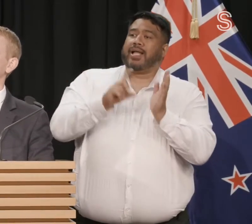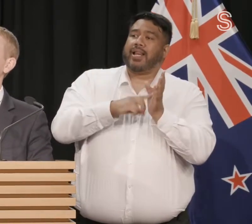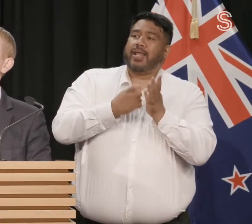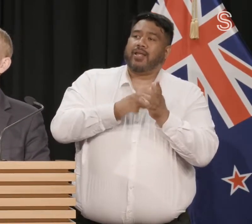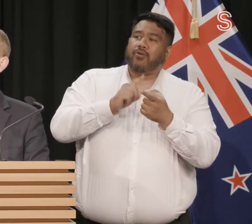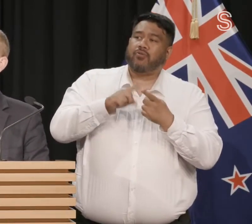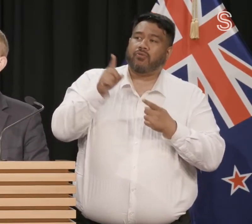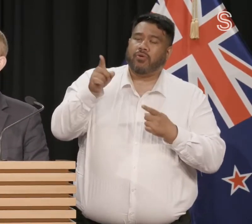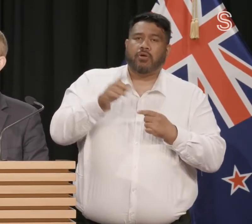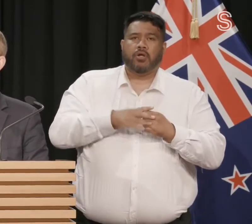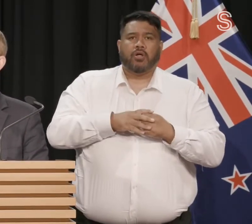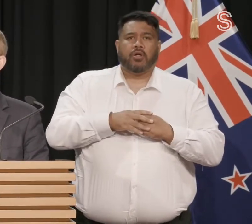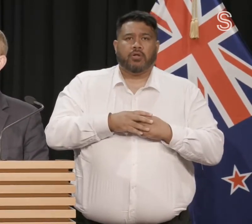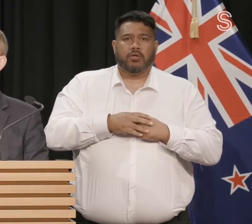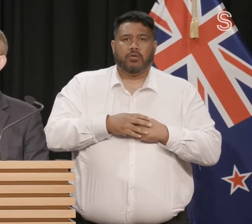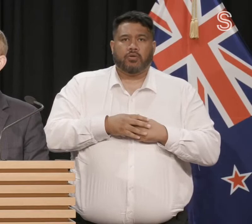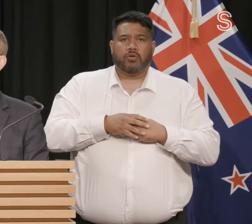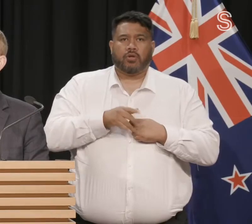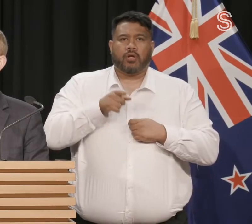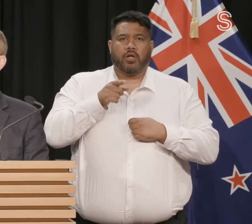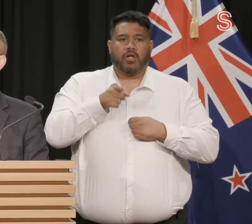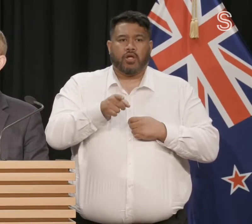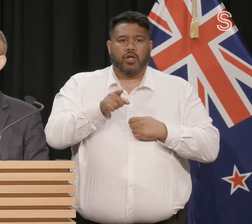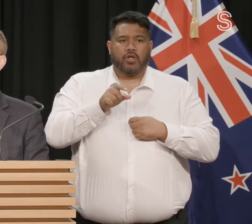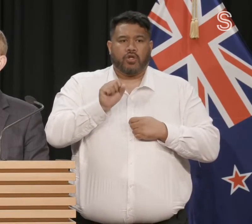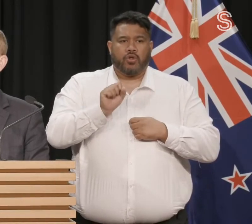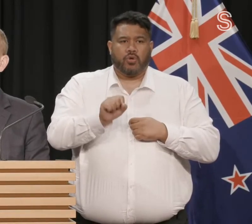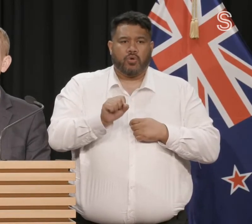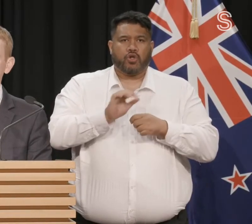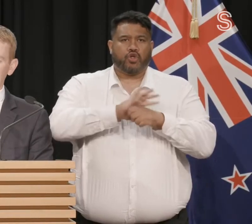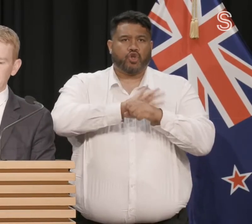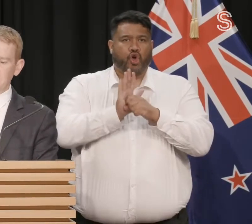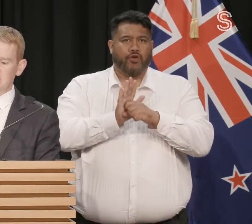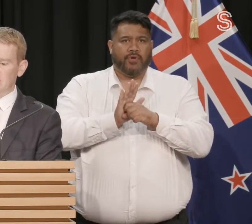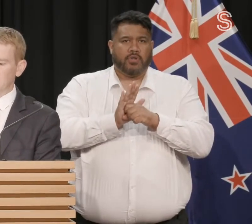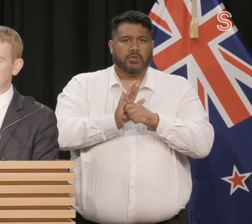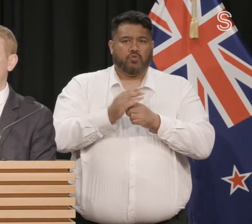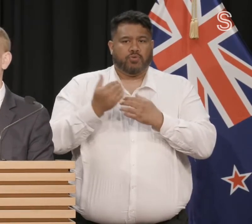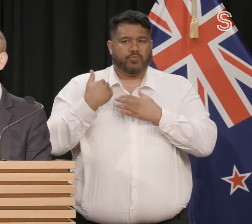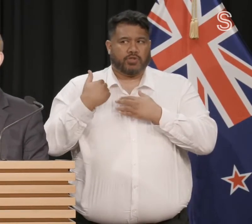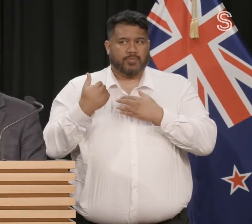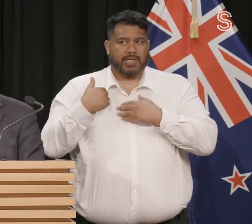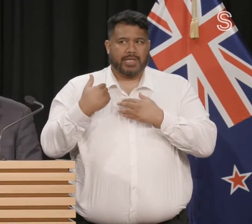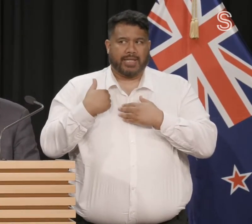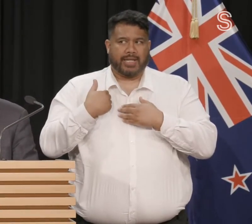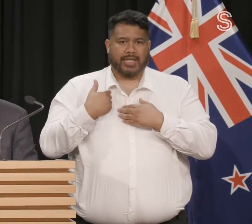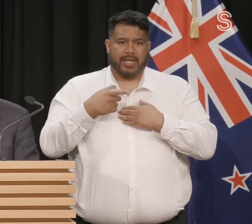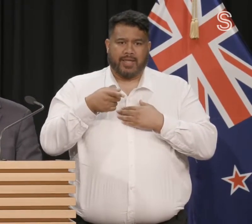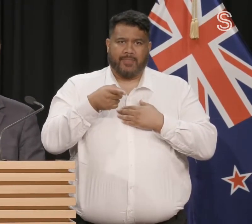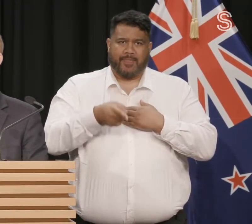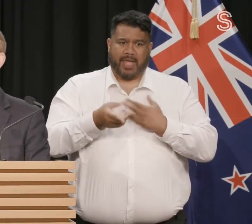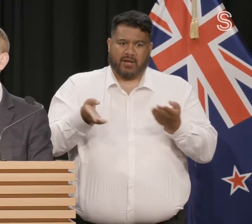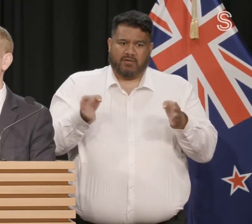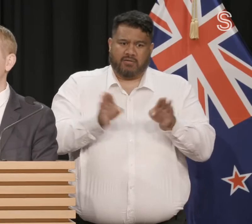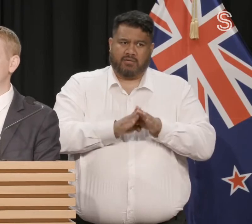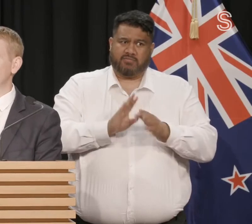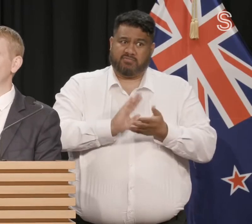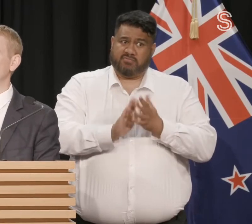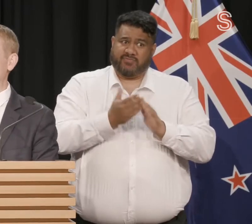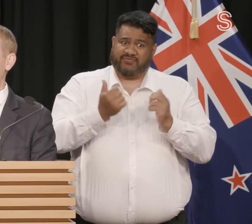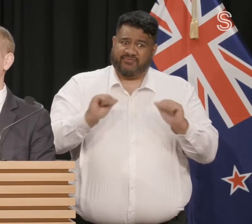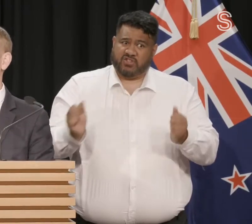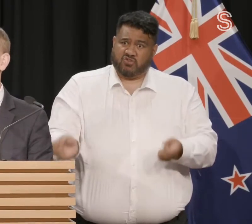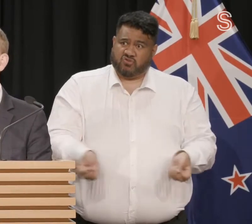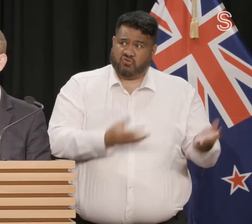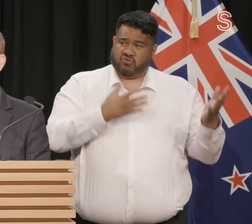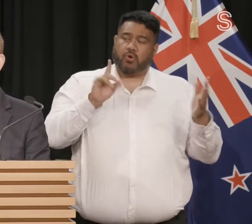You've scrapped a separate COVID portfolio. Does that mean it's over? It means that it's now a health response, so it folds the